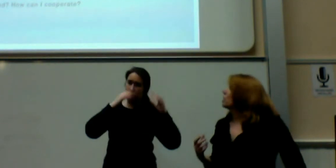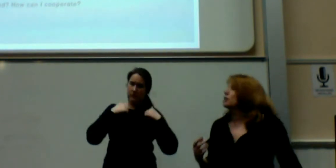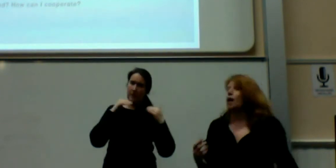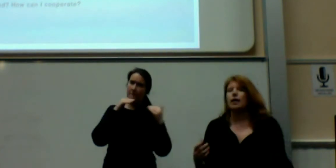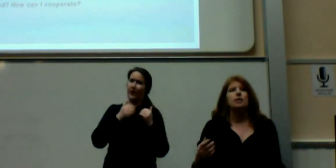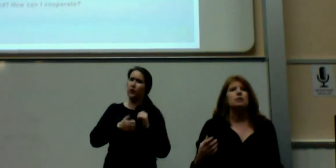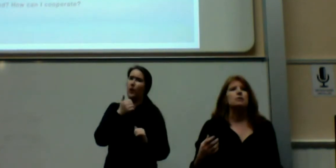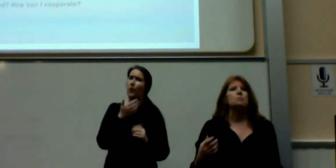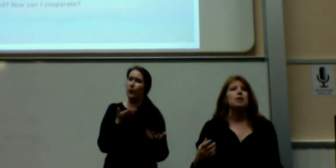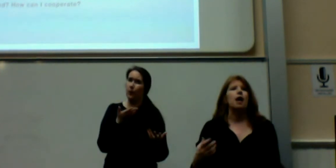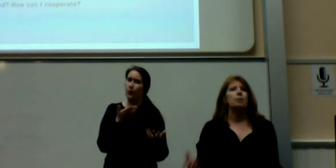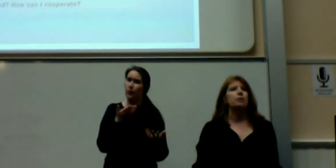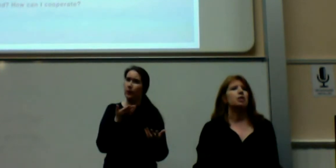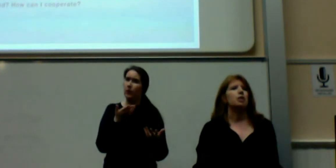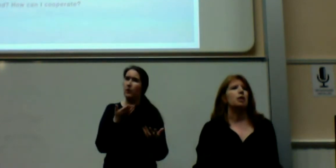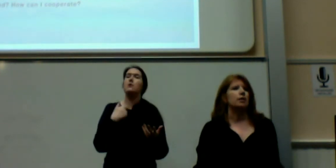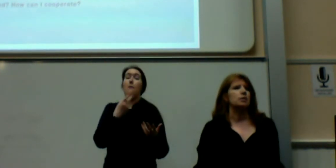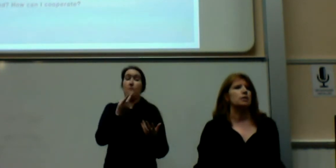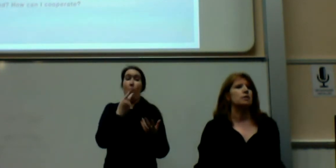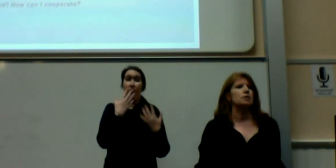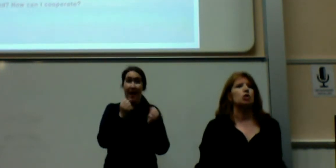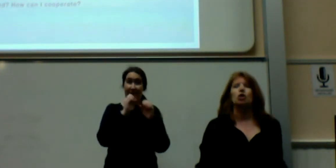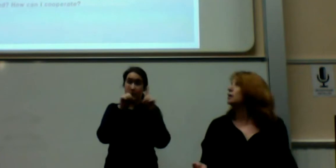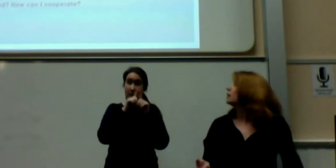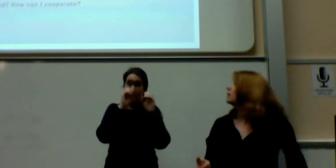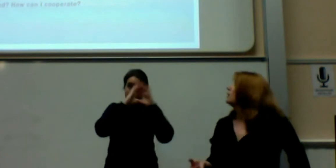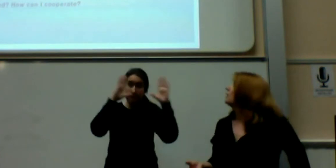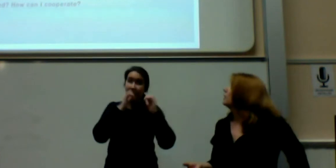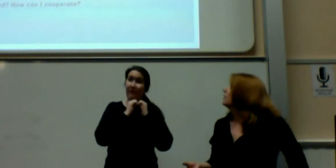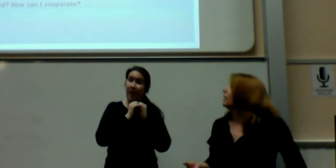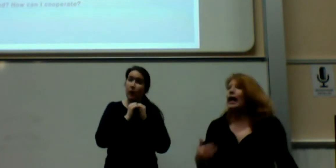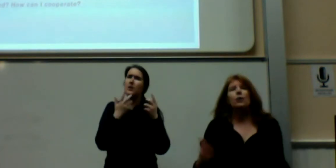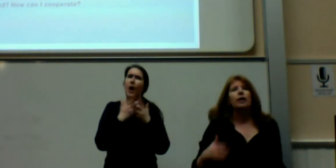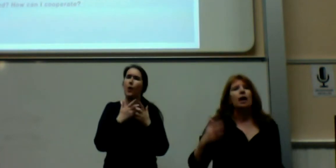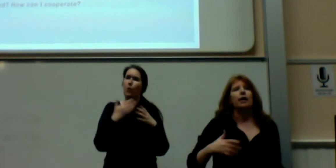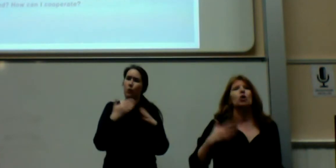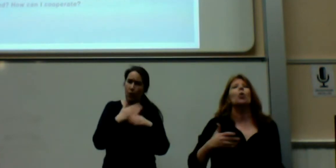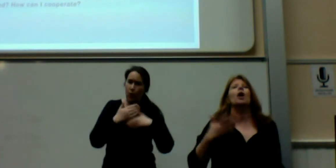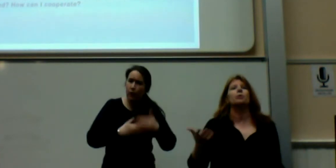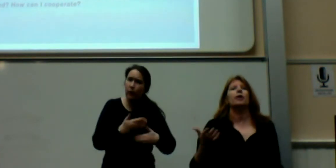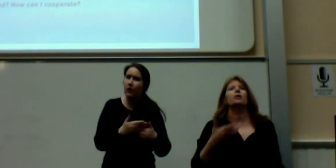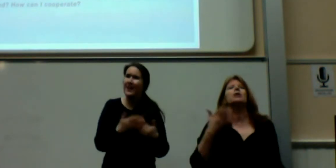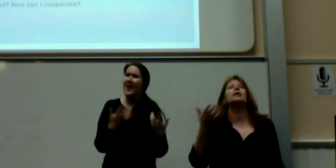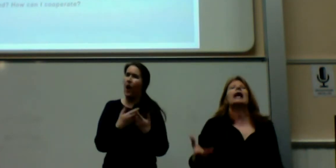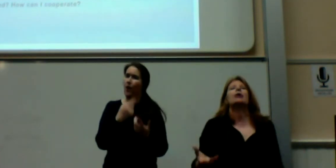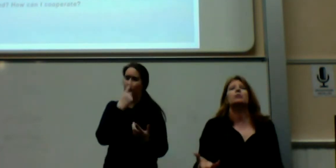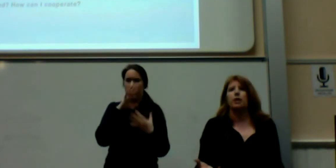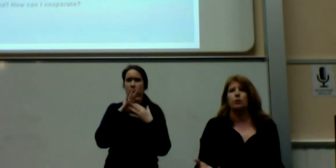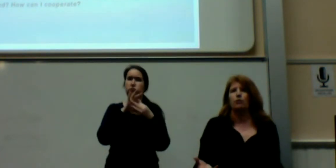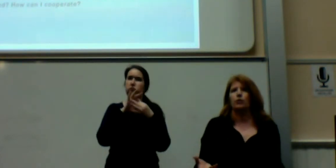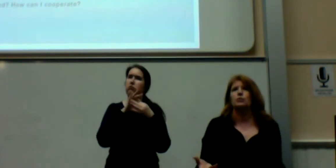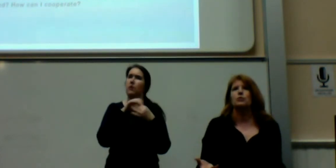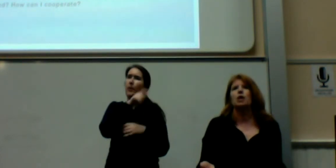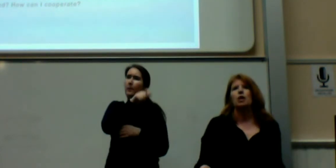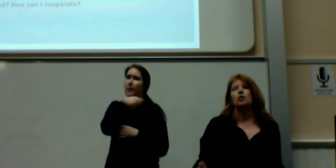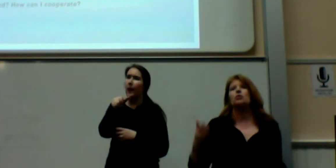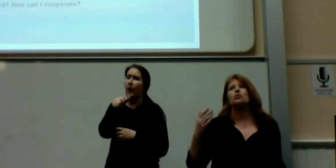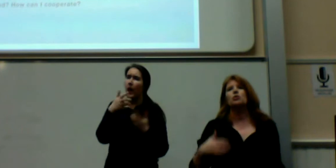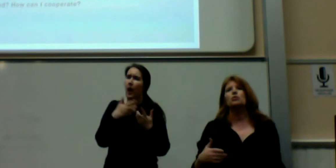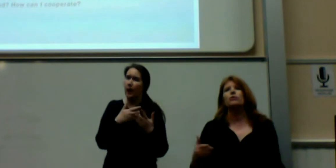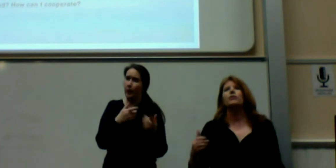those shared ideals be operationalized in this decision? And how can I cooperate or collaborate with